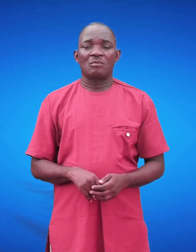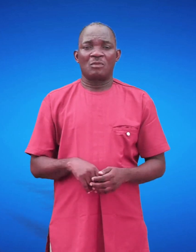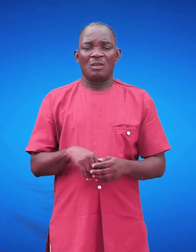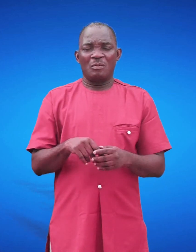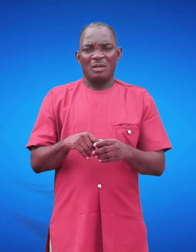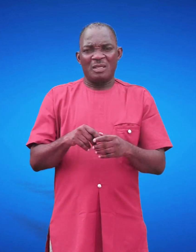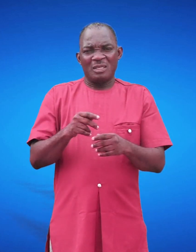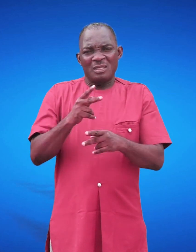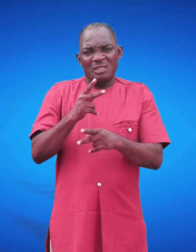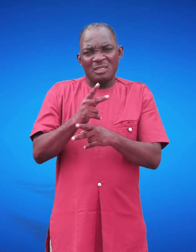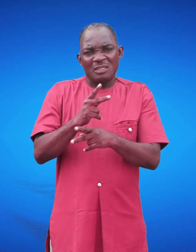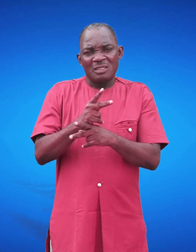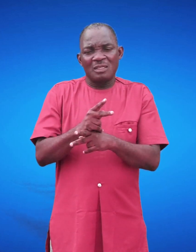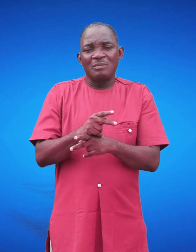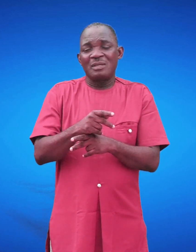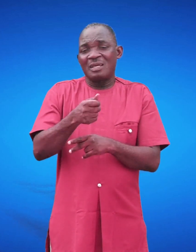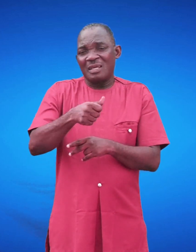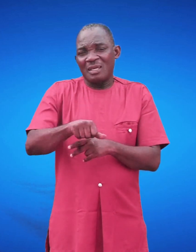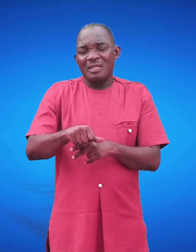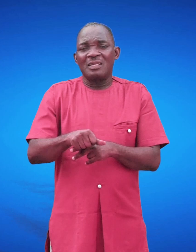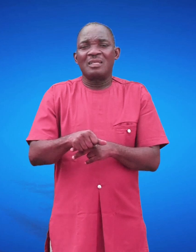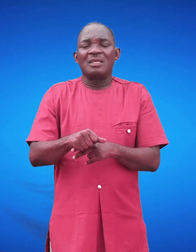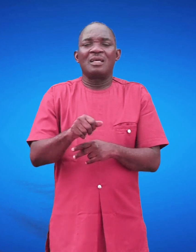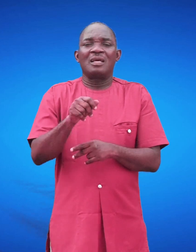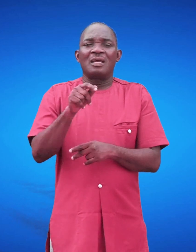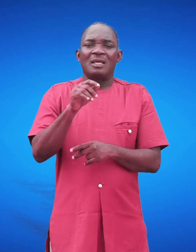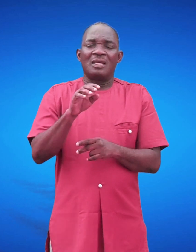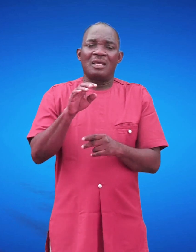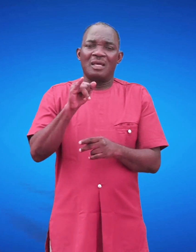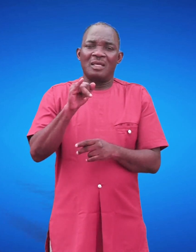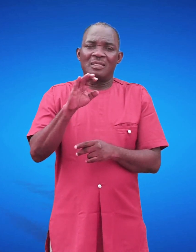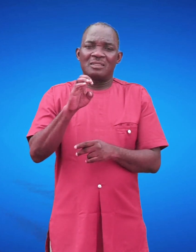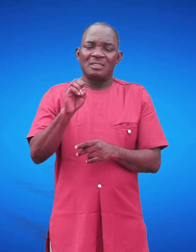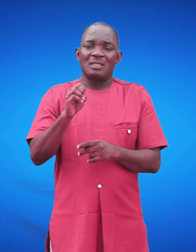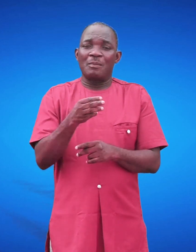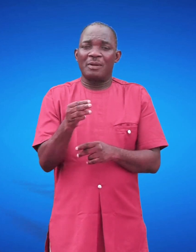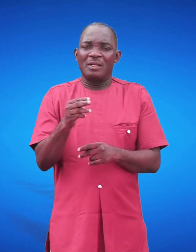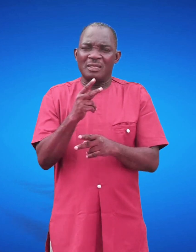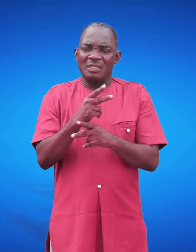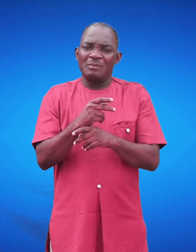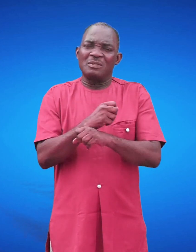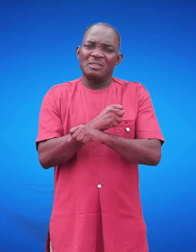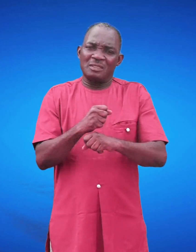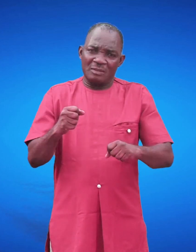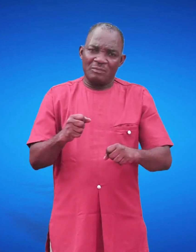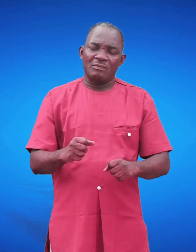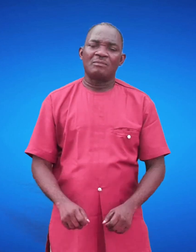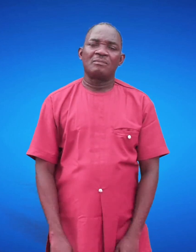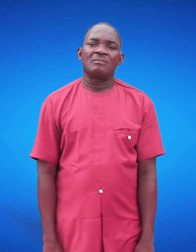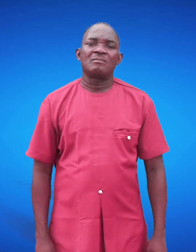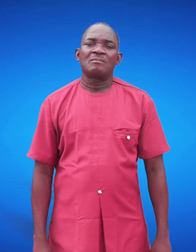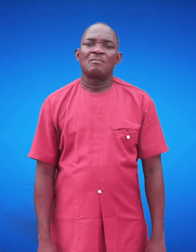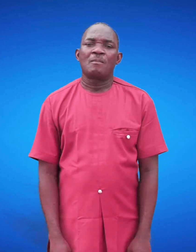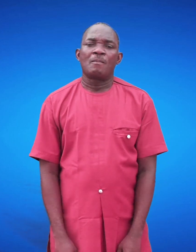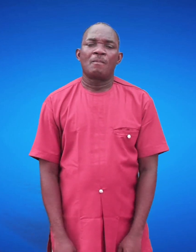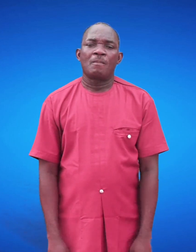Safekeeping of any IEC material given you.